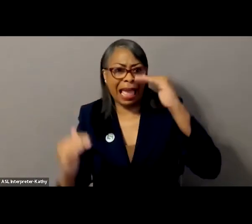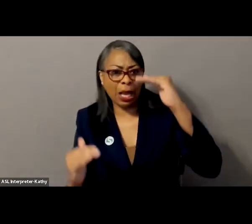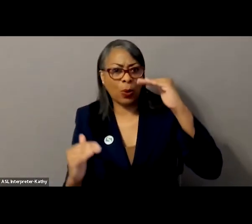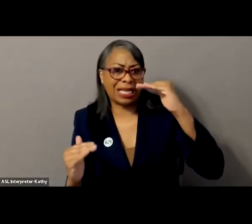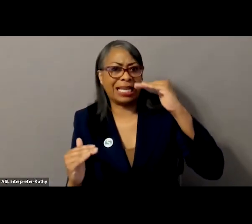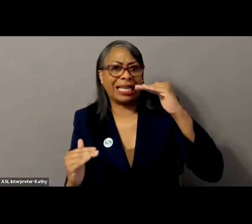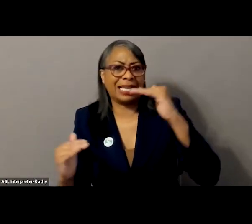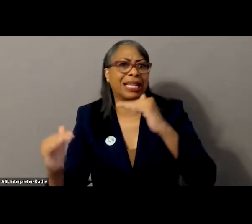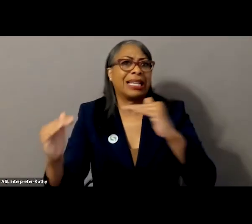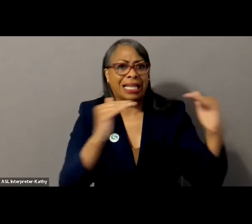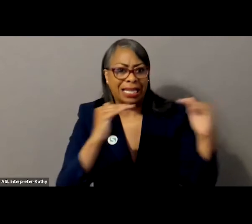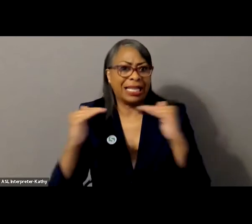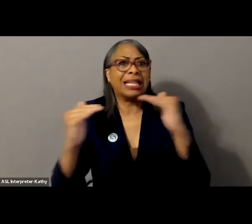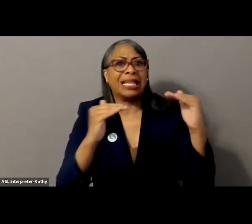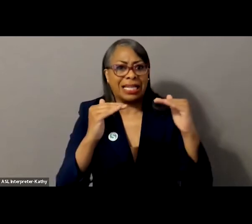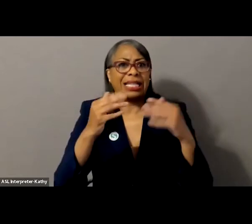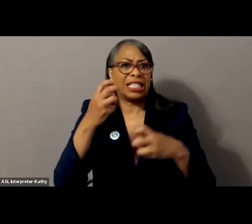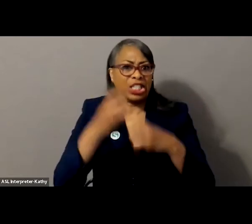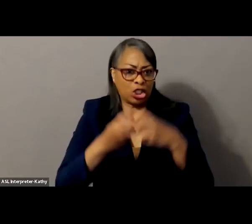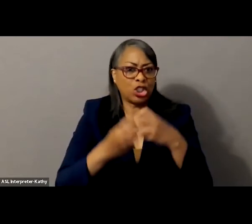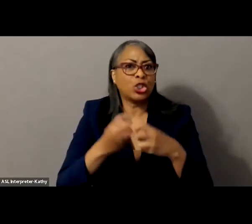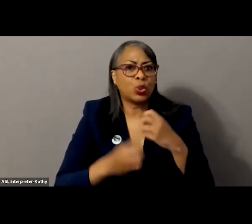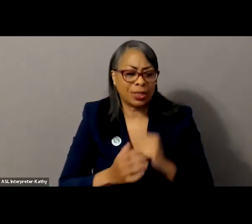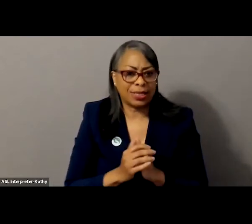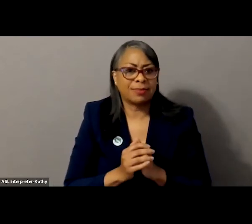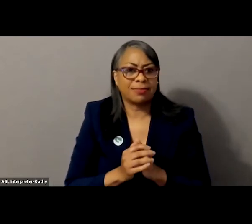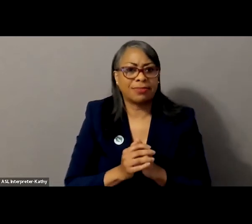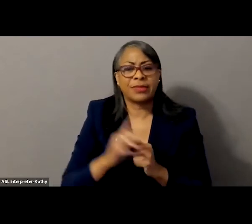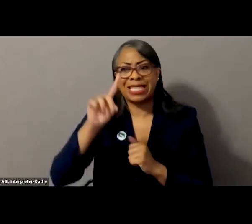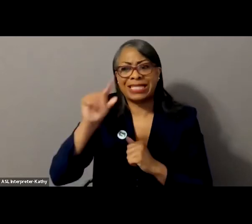data acquisition strategies.